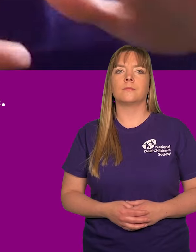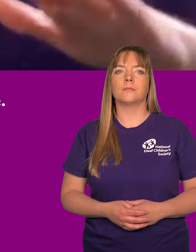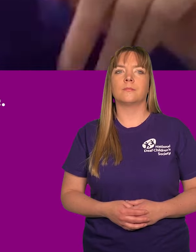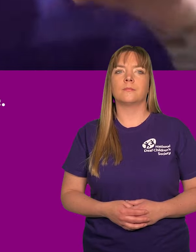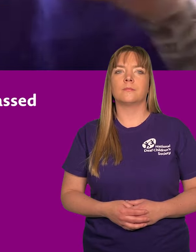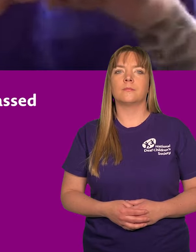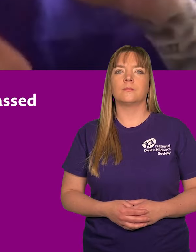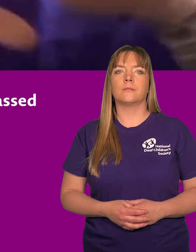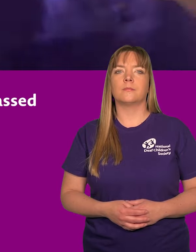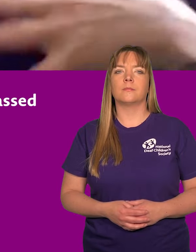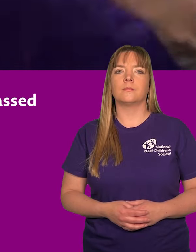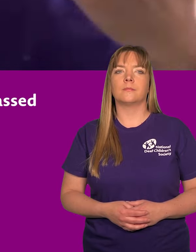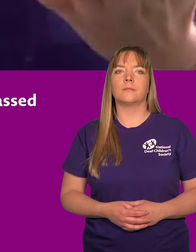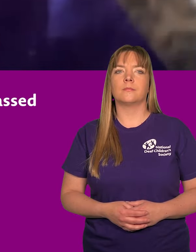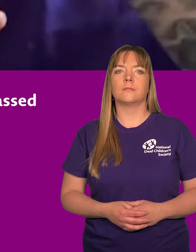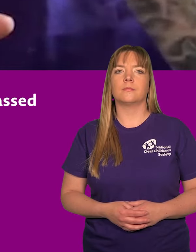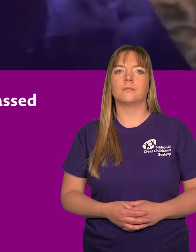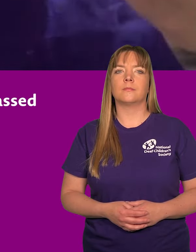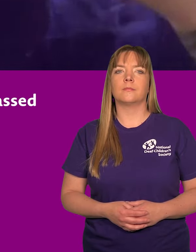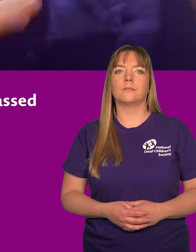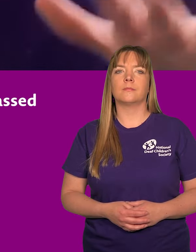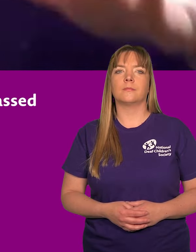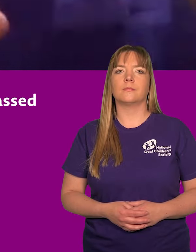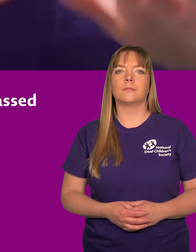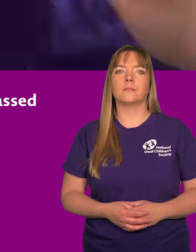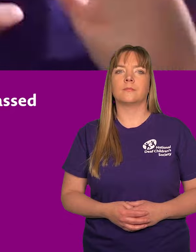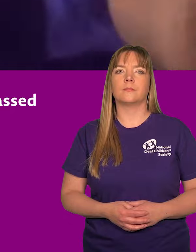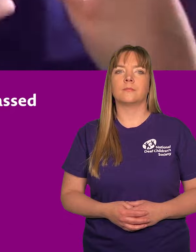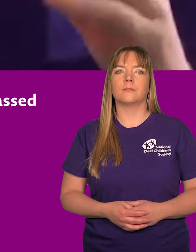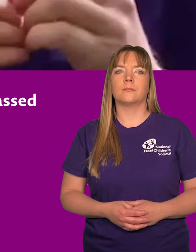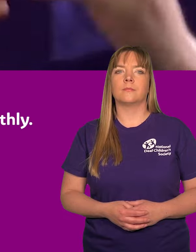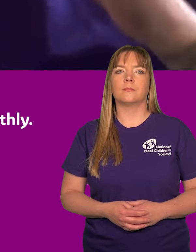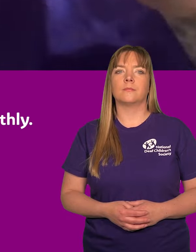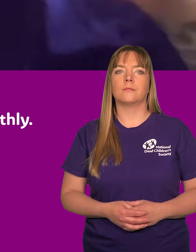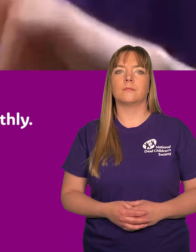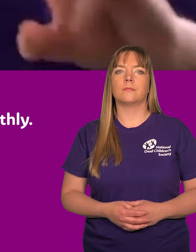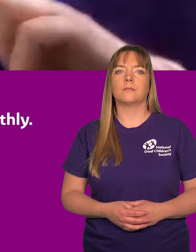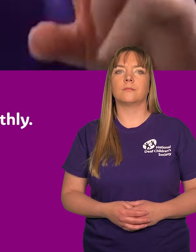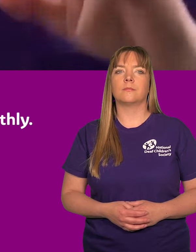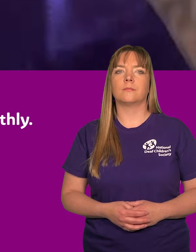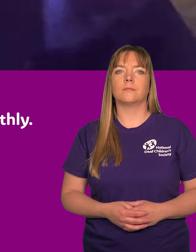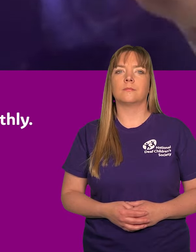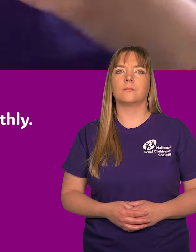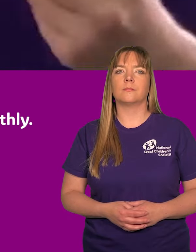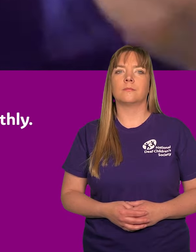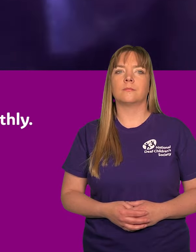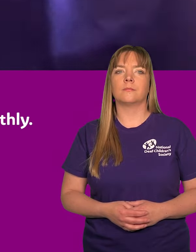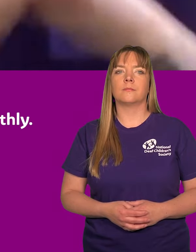also don't feel embarrassed or panic. Just be natural and it will go smoothly.